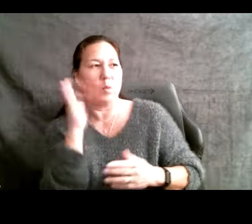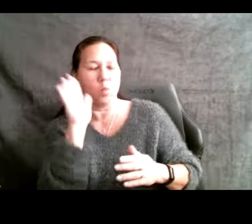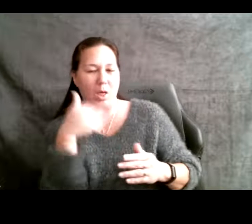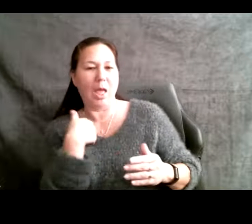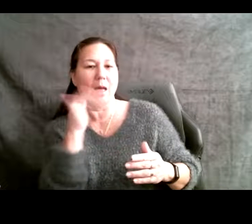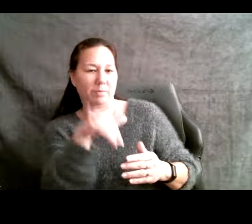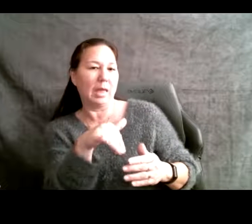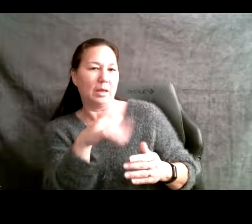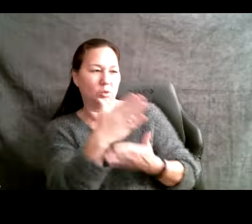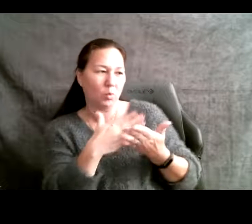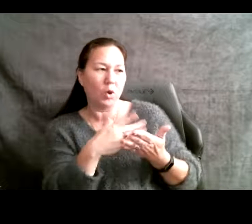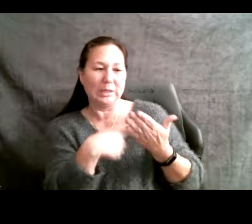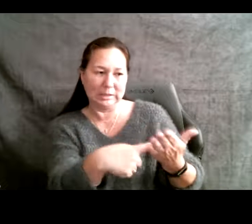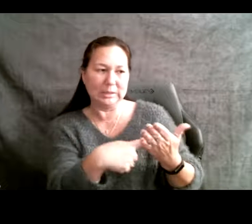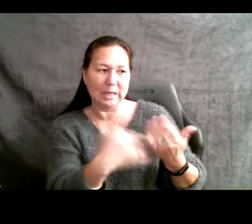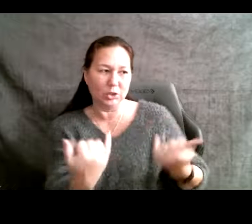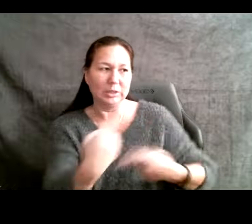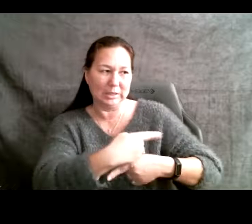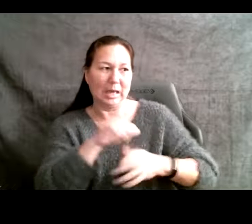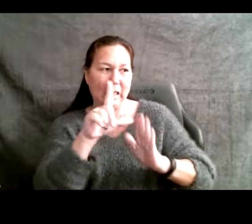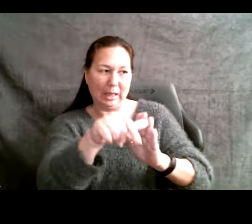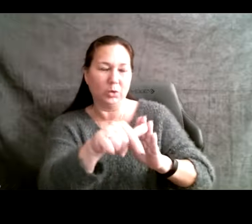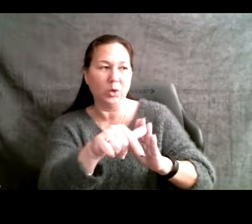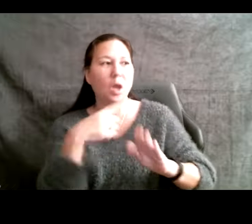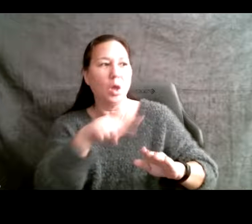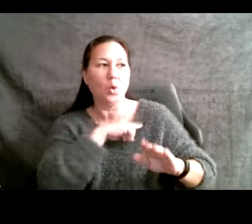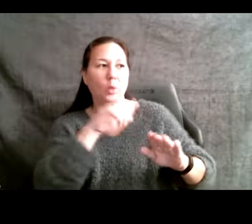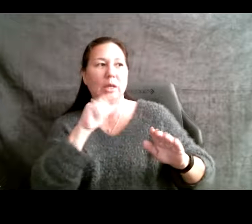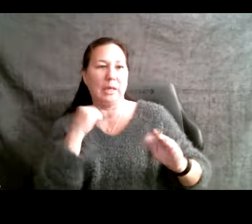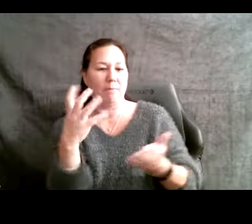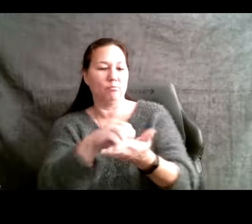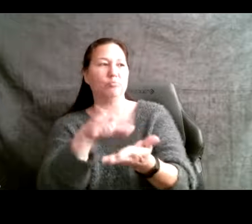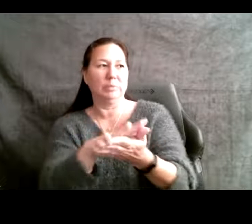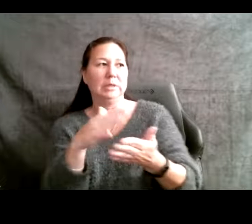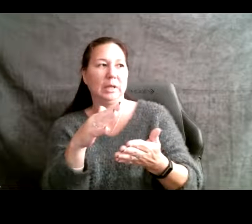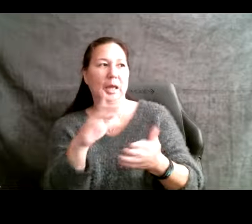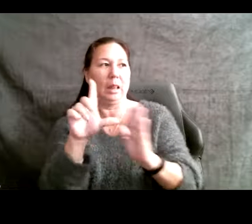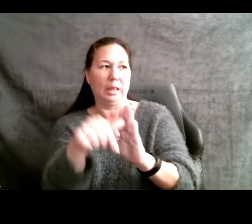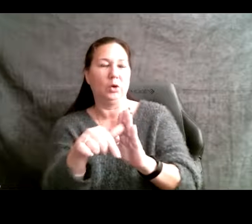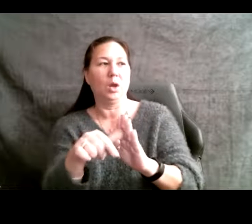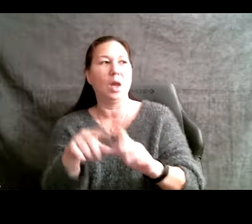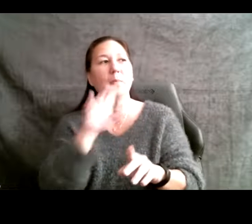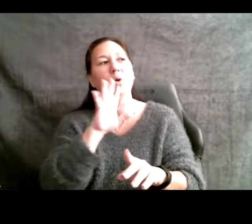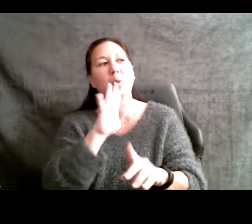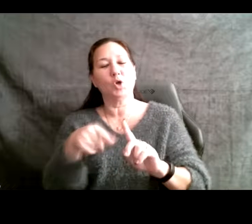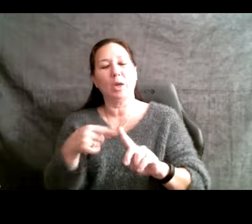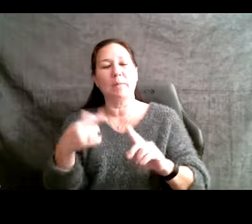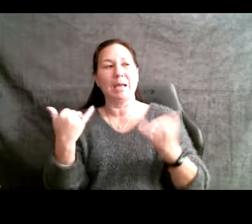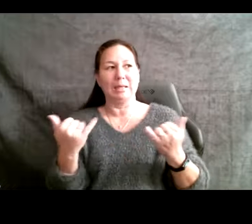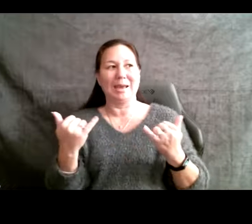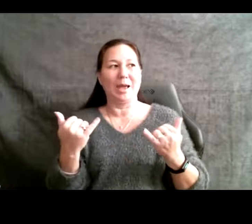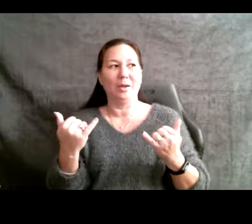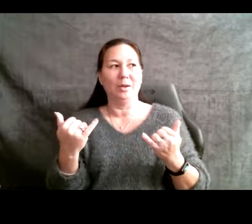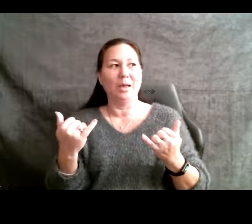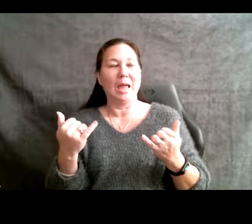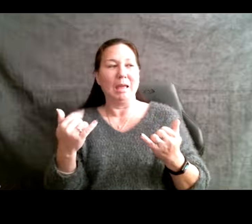on today. And we can record it then. Right now, I'm speaking more about, was there anything that was